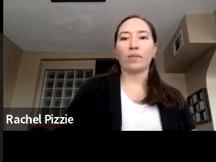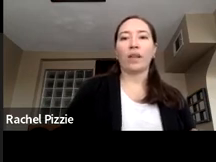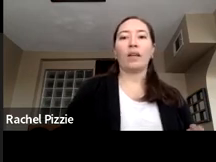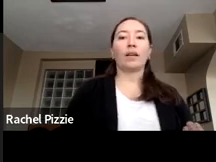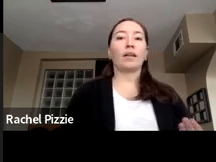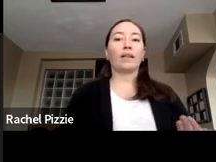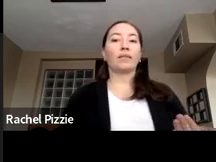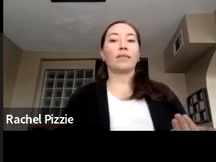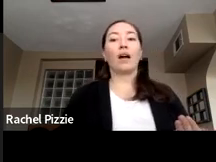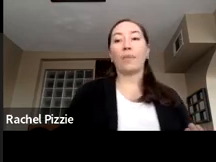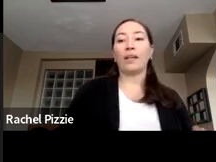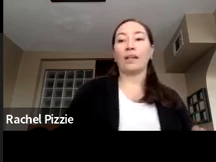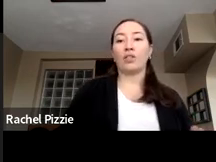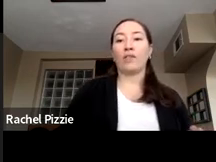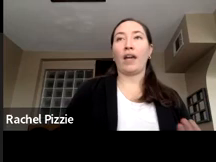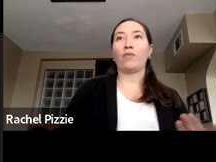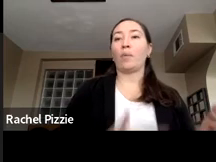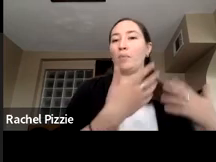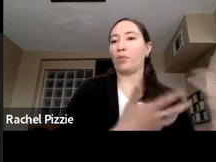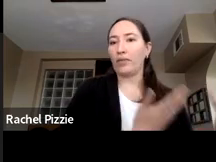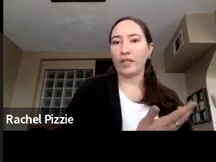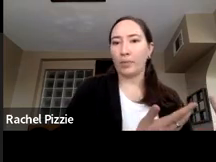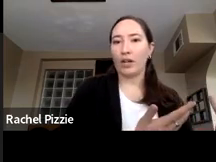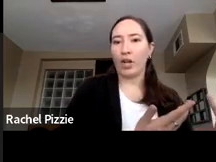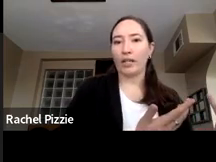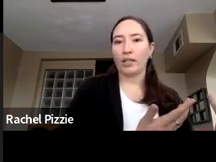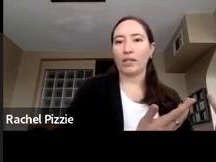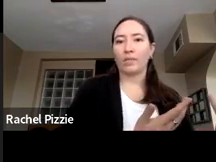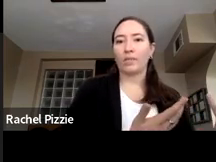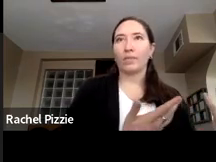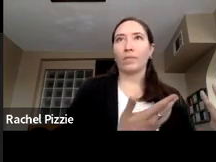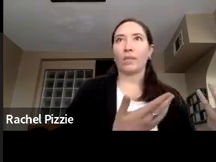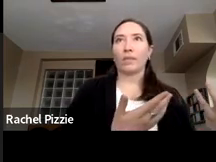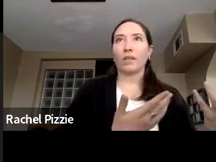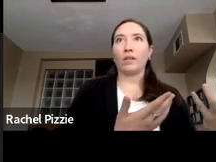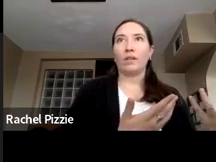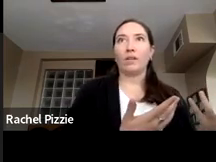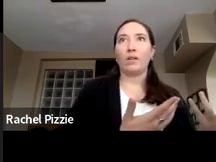file, copying a survey from a previous project,